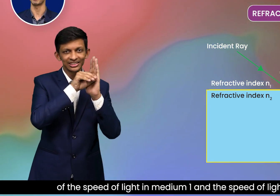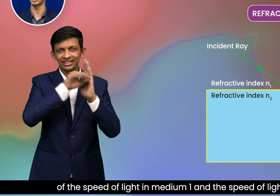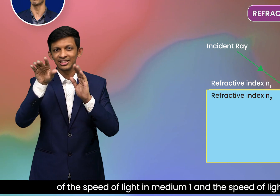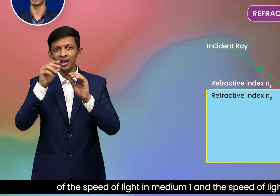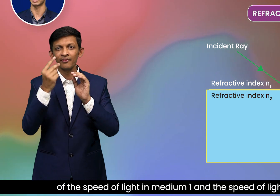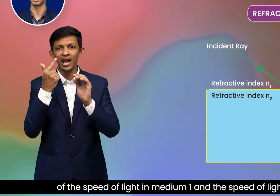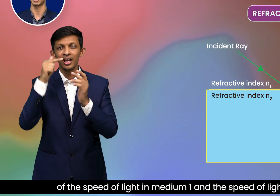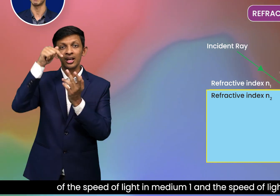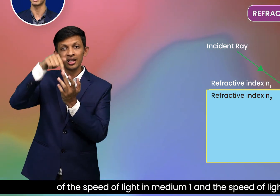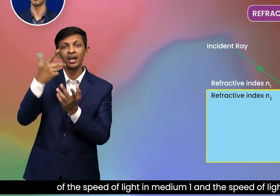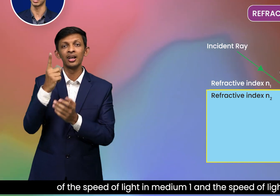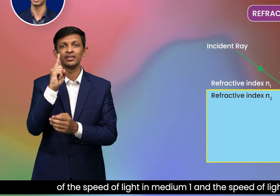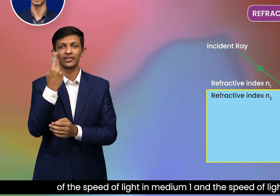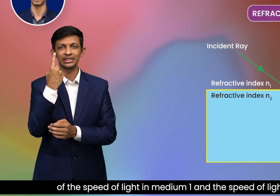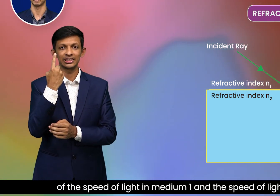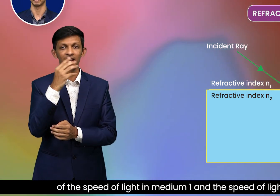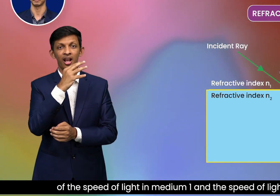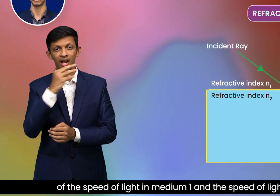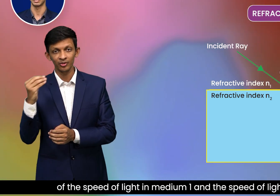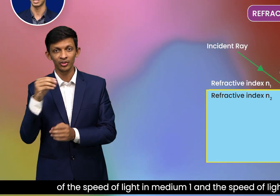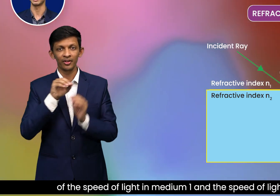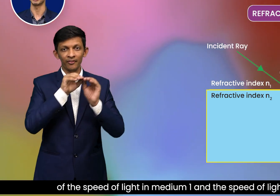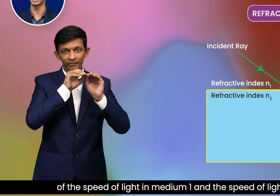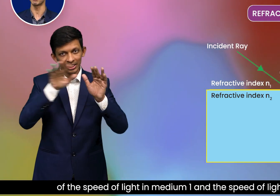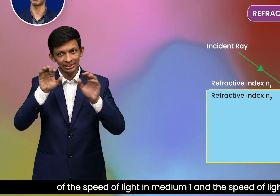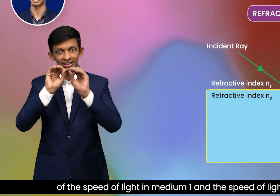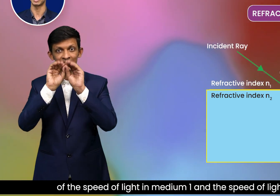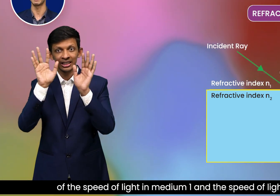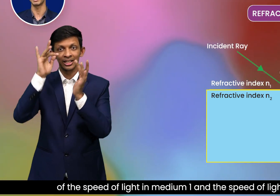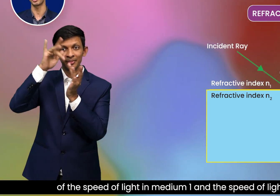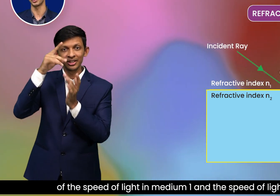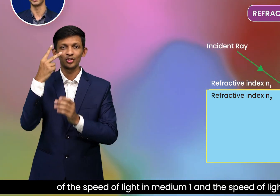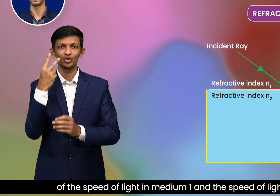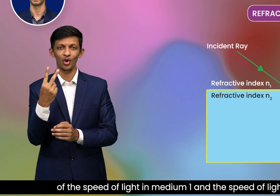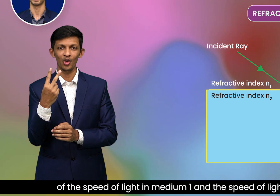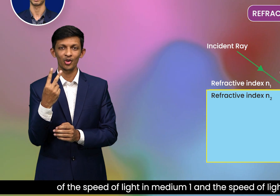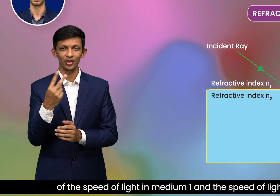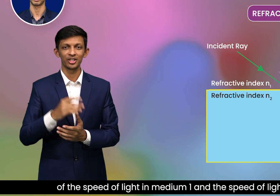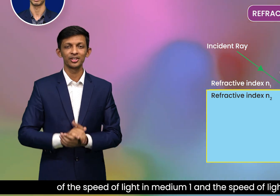of the speed of light in medium 1 and the speed of light in medium 2.